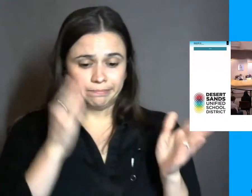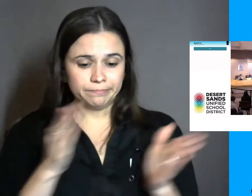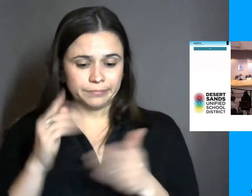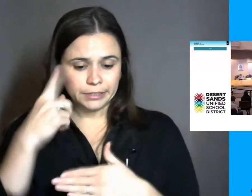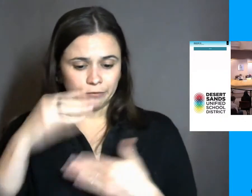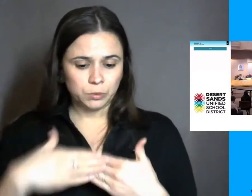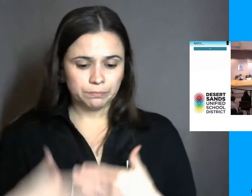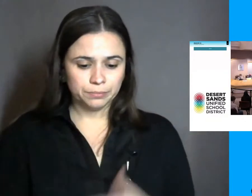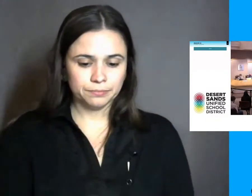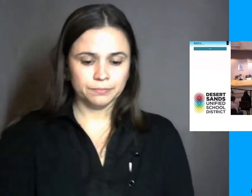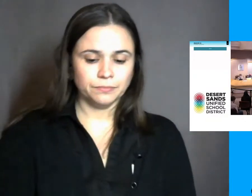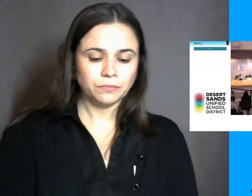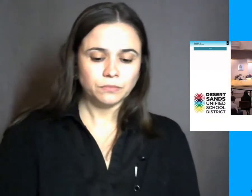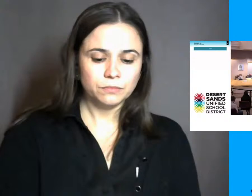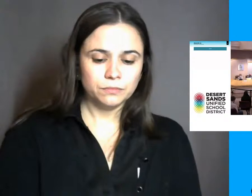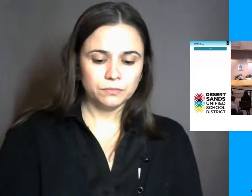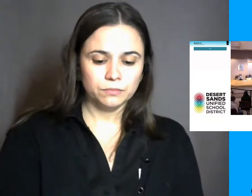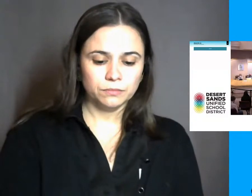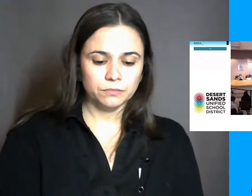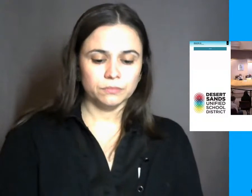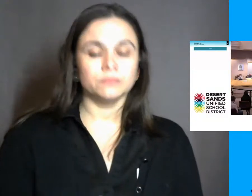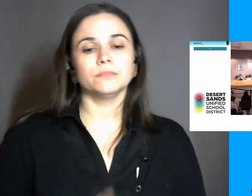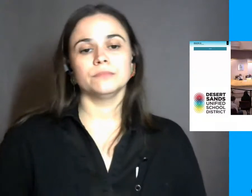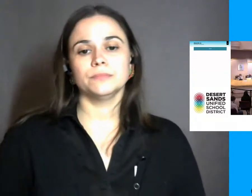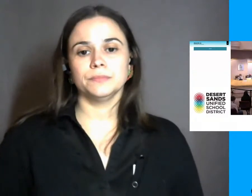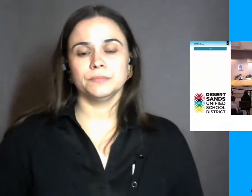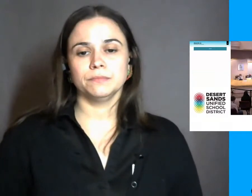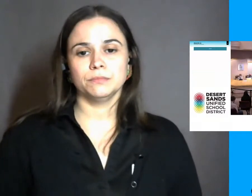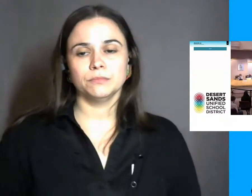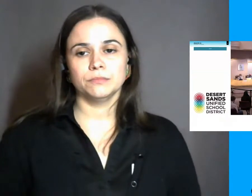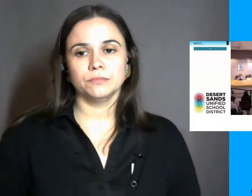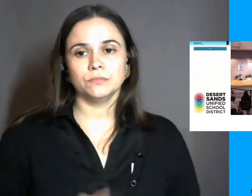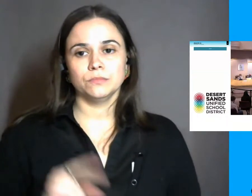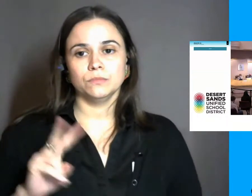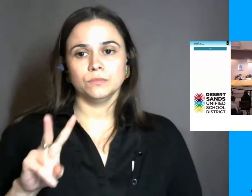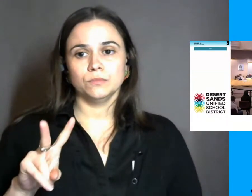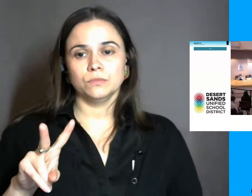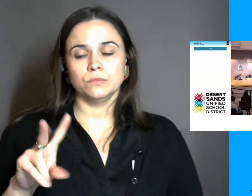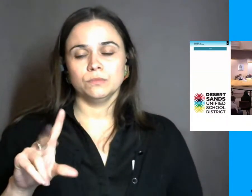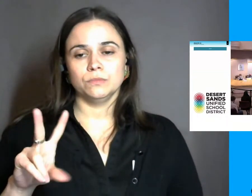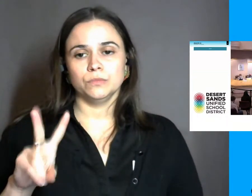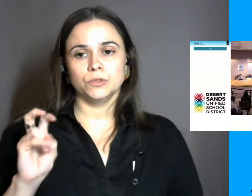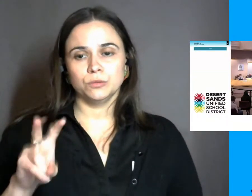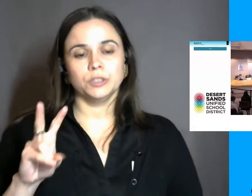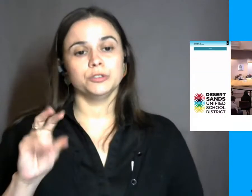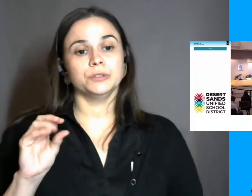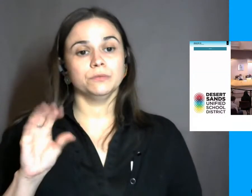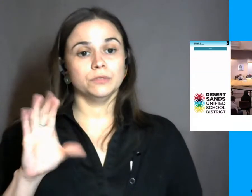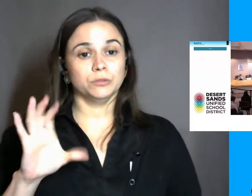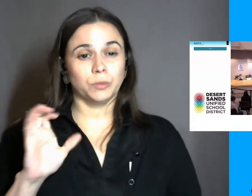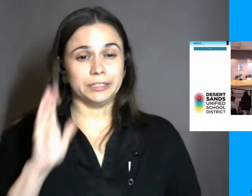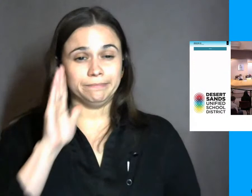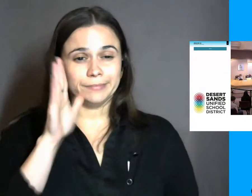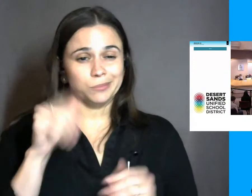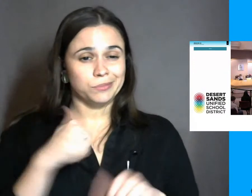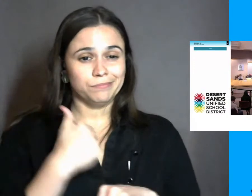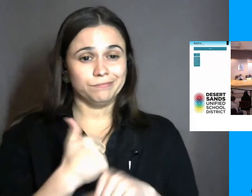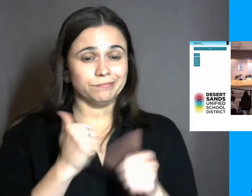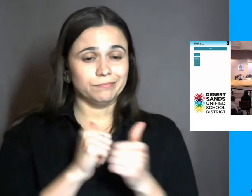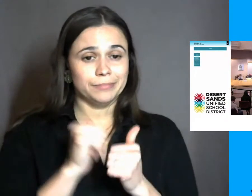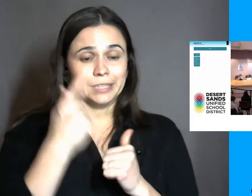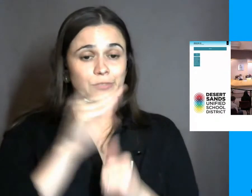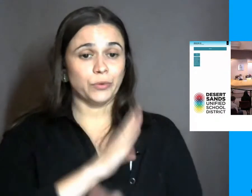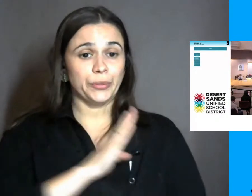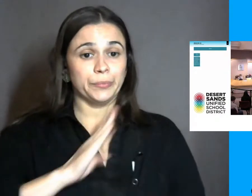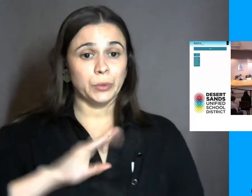Bailey mentioned, $225 million was the bond that was passed November 2014 by the voters within the district. Out of that, that was broken down